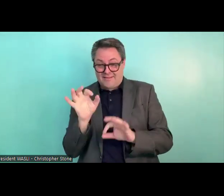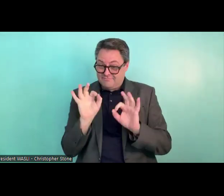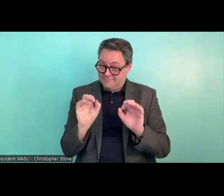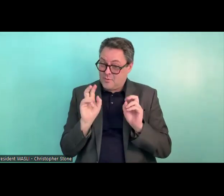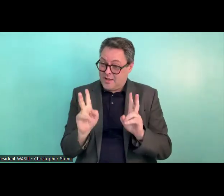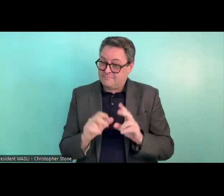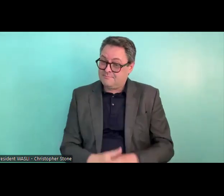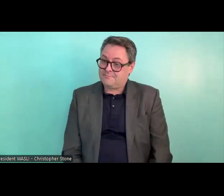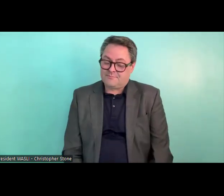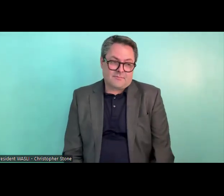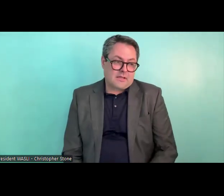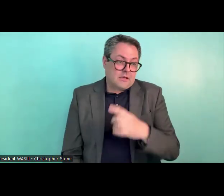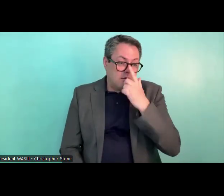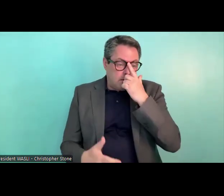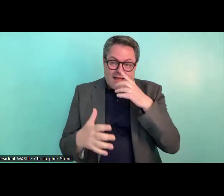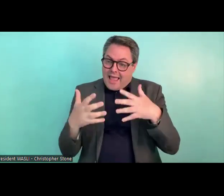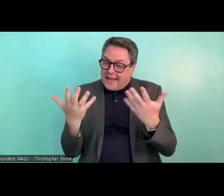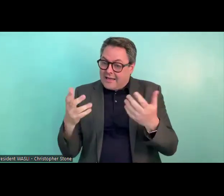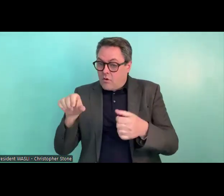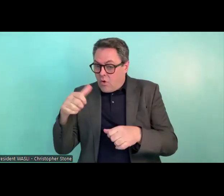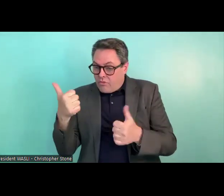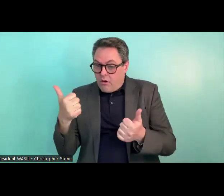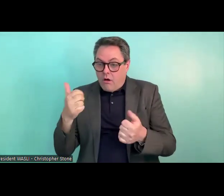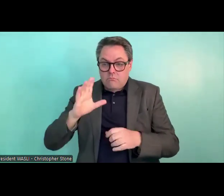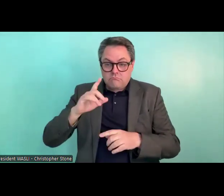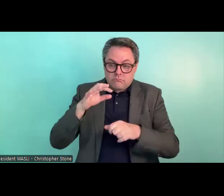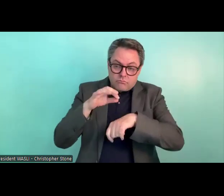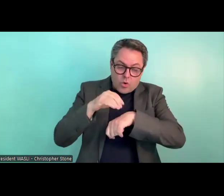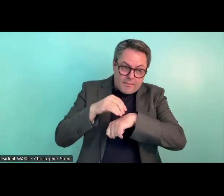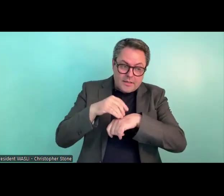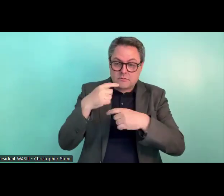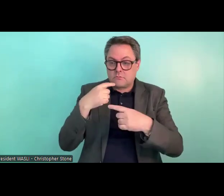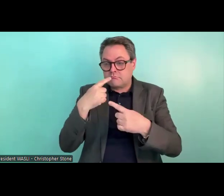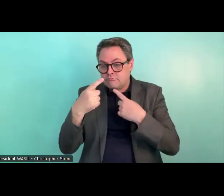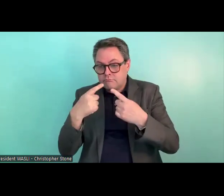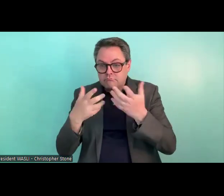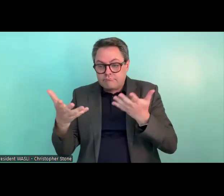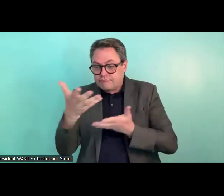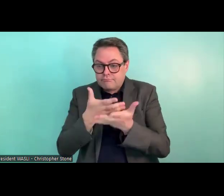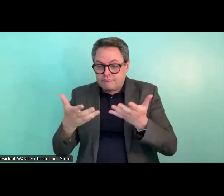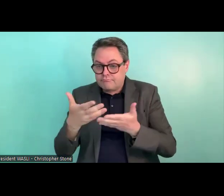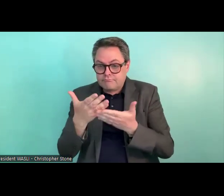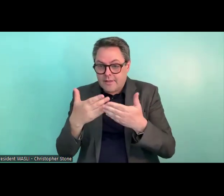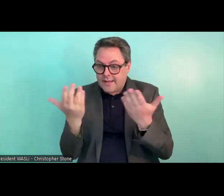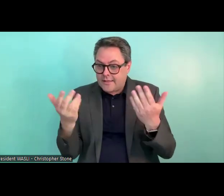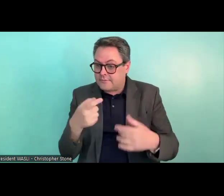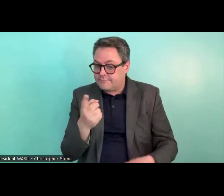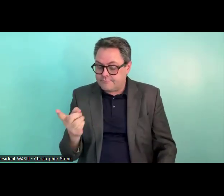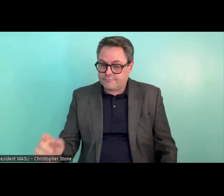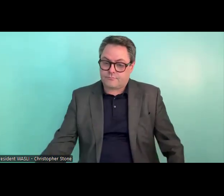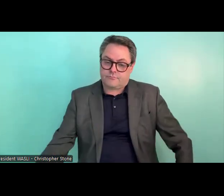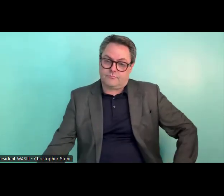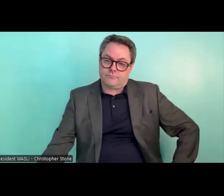Timothy. It seems that some of you have some issues receiving emails, so please do check in with our secretary to ensure that the right emails